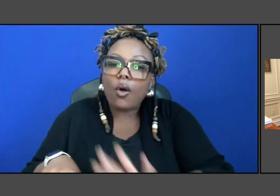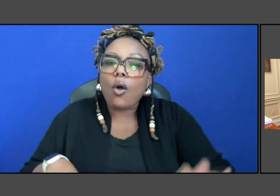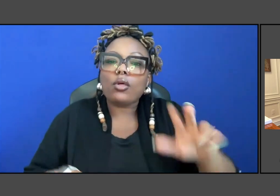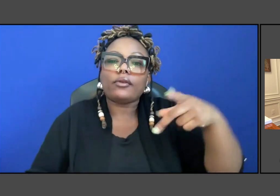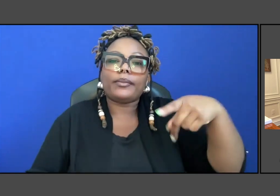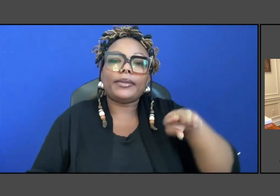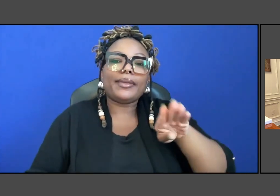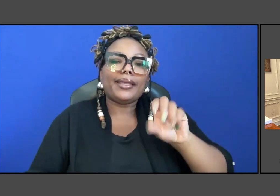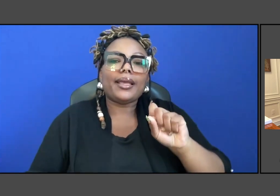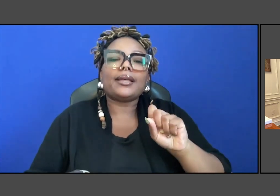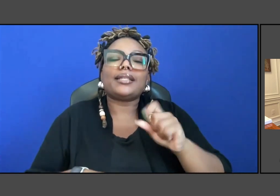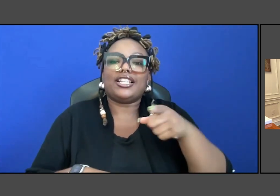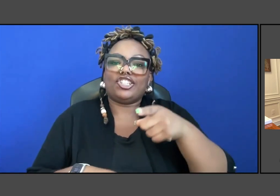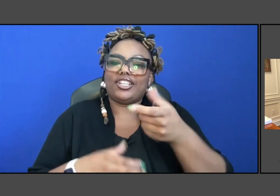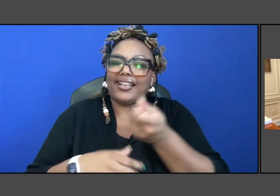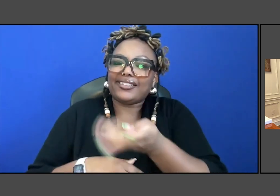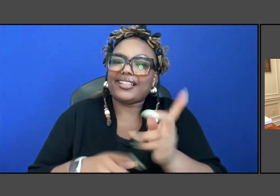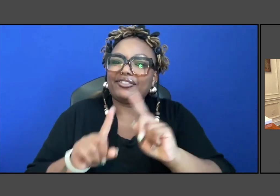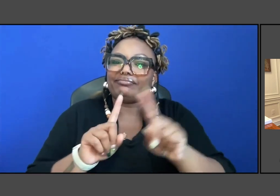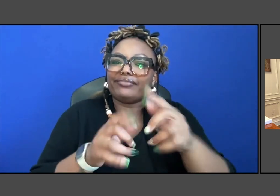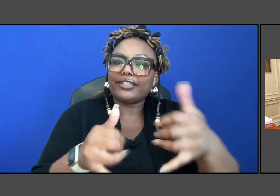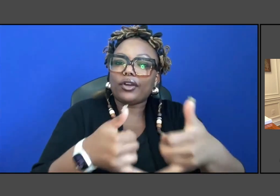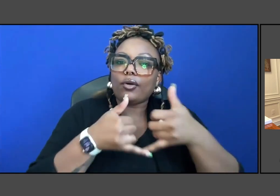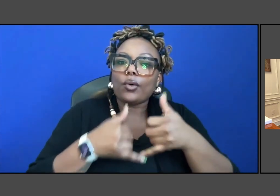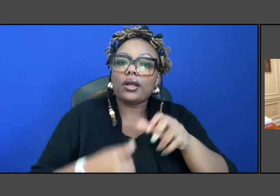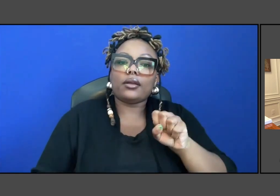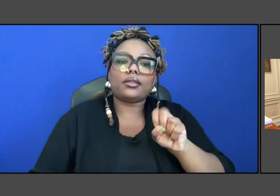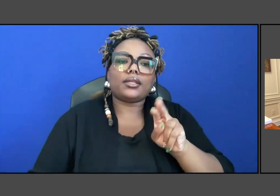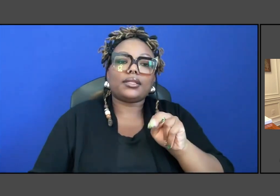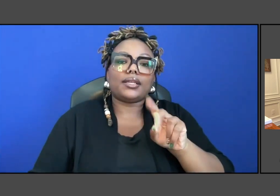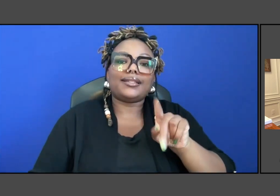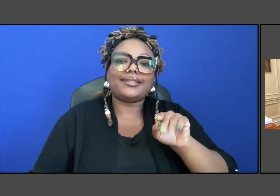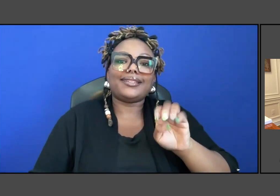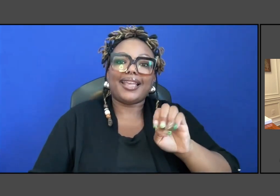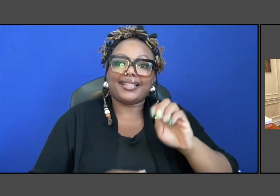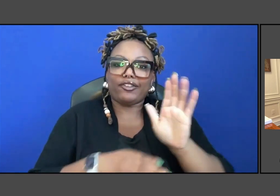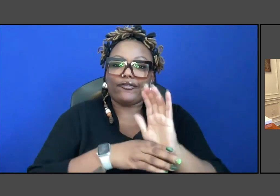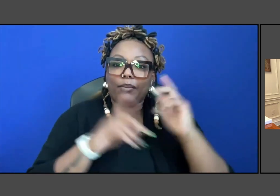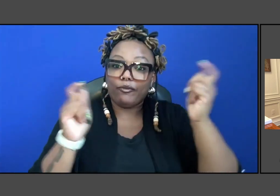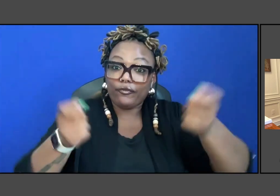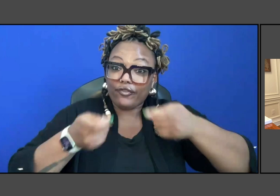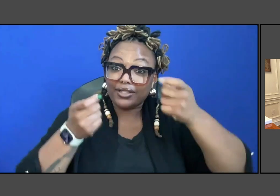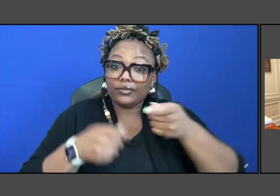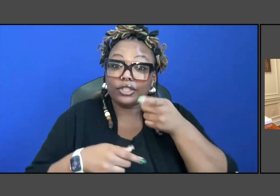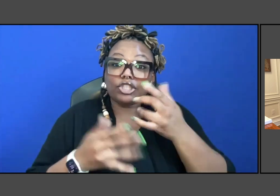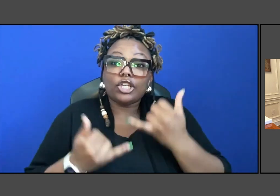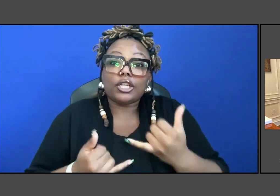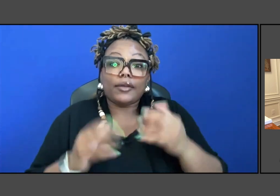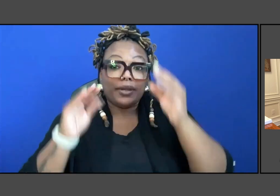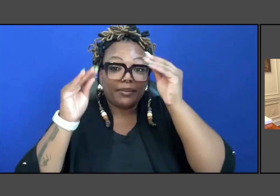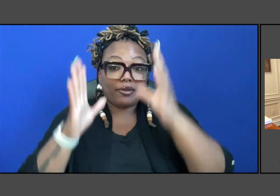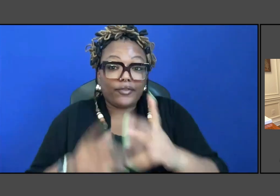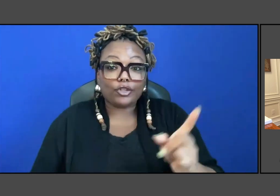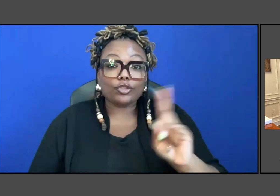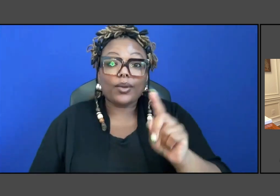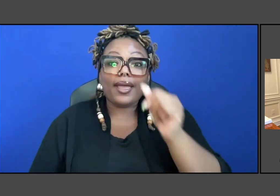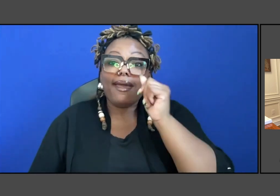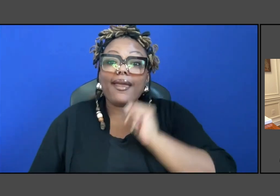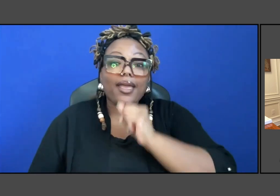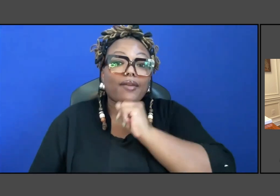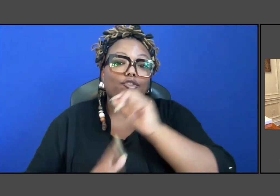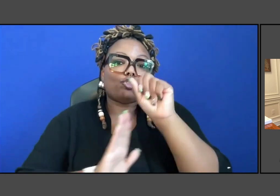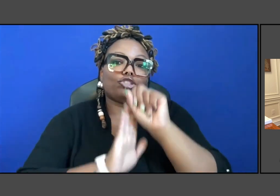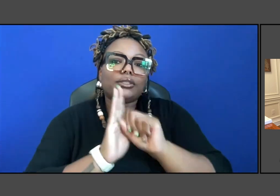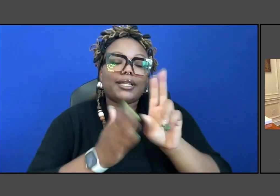earned her multiple awards from the Sundance Film Festival. She's currently a professor at Arizona State University and is